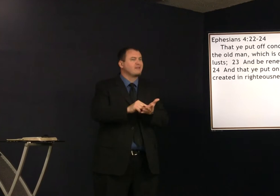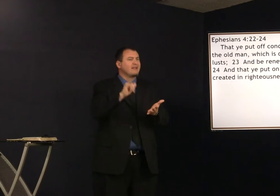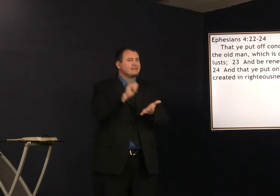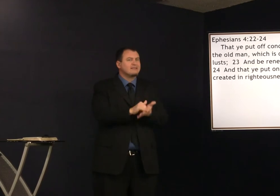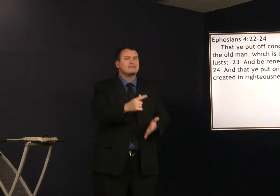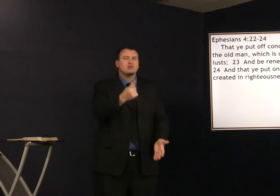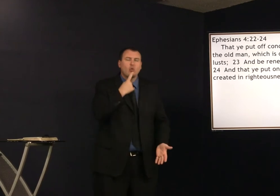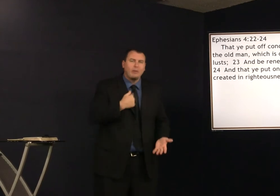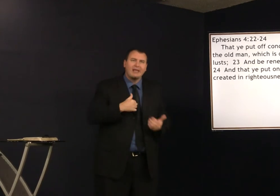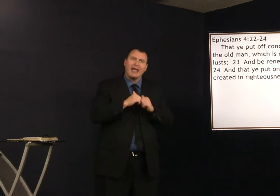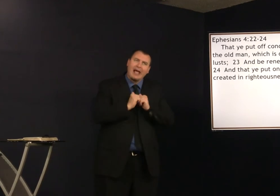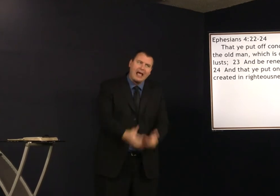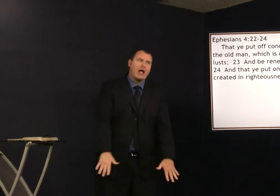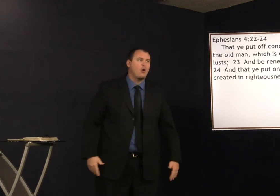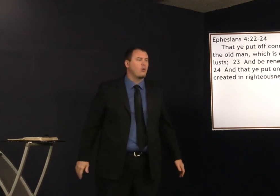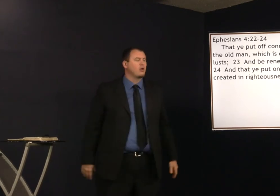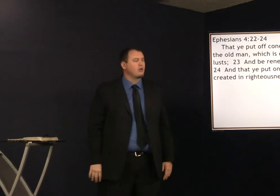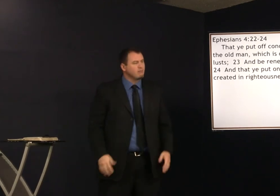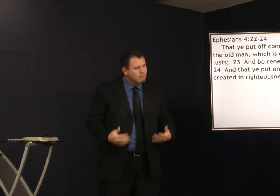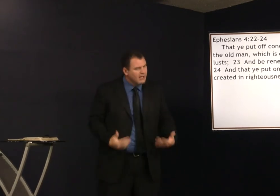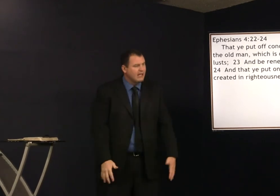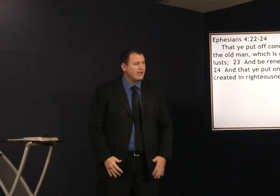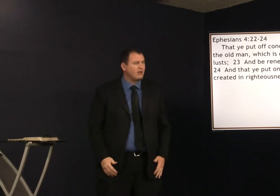I wish I had a verse that told me how.